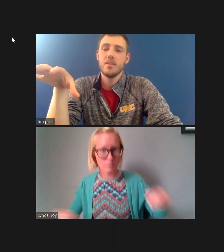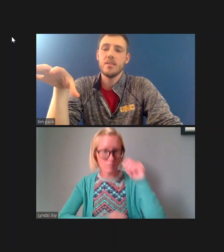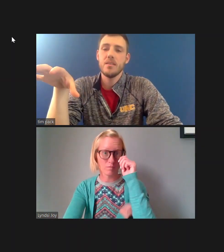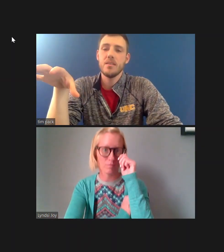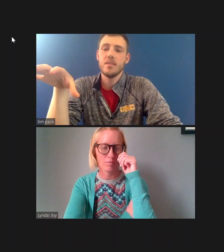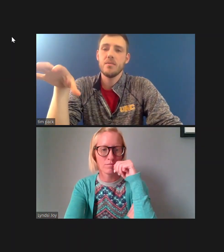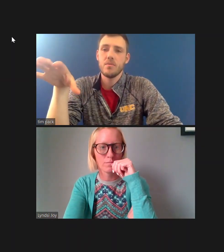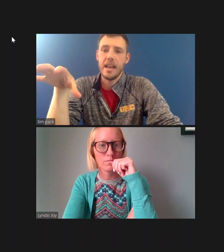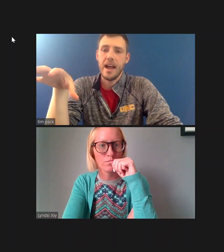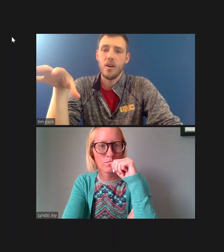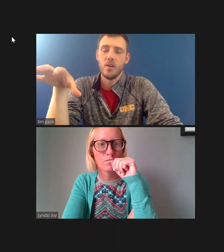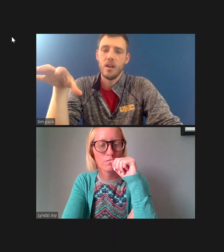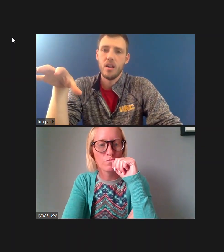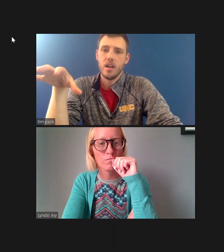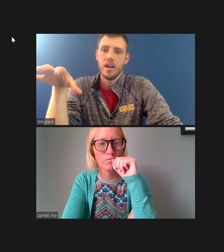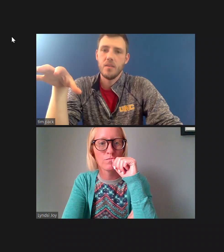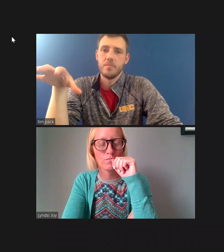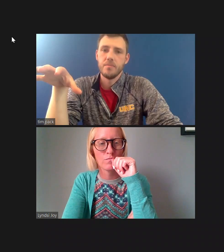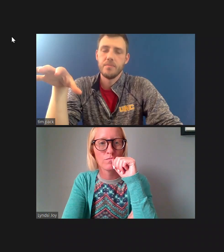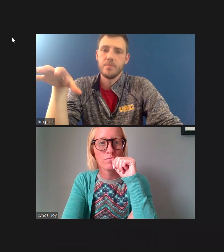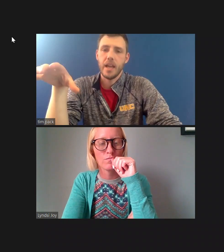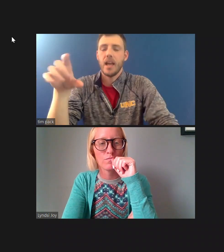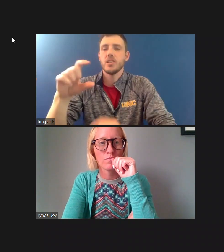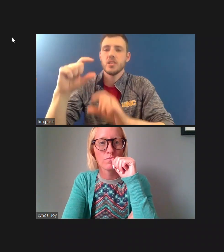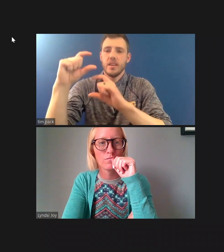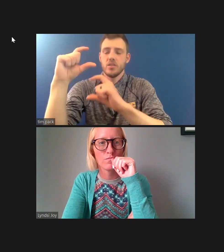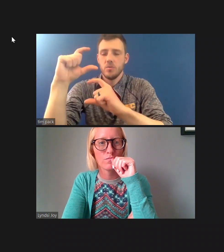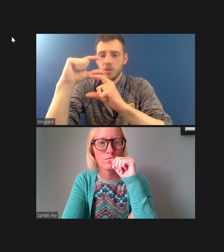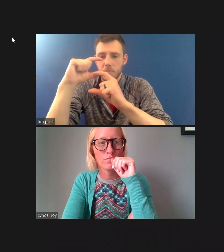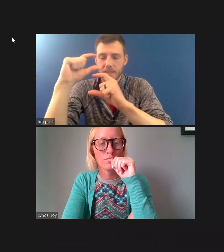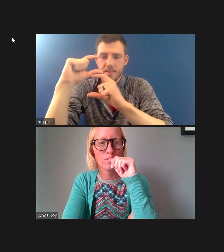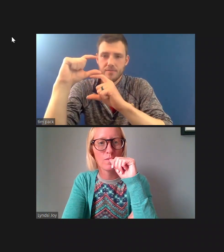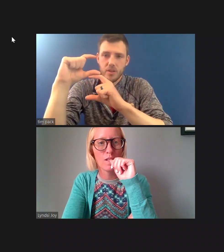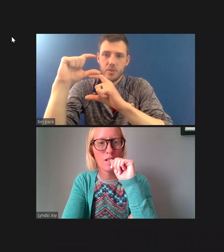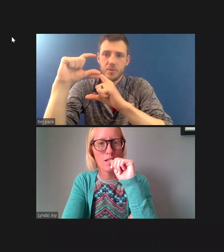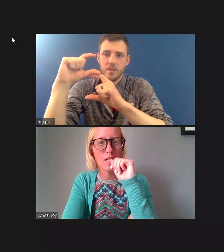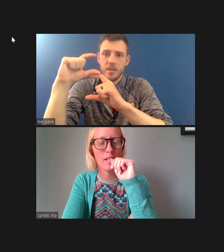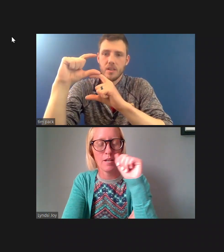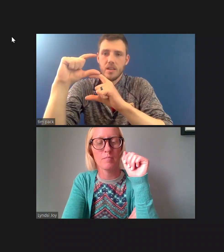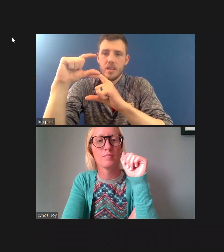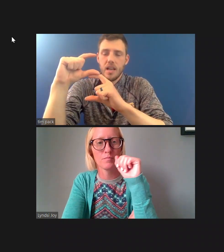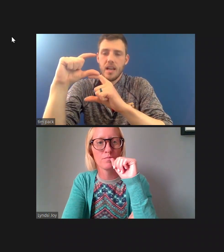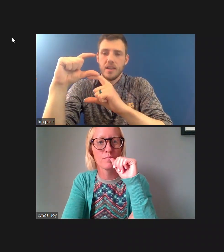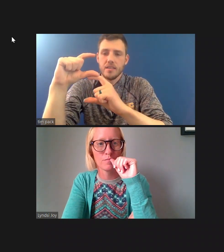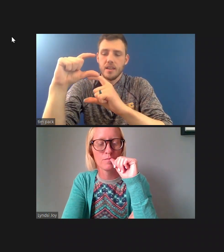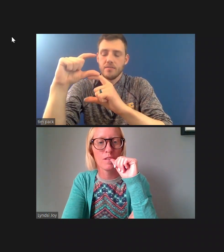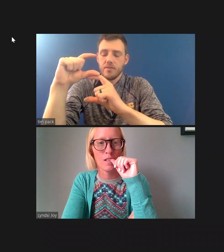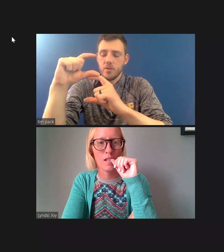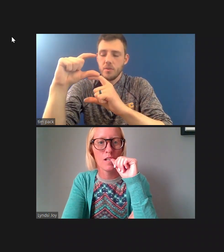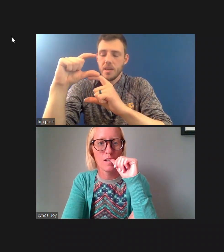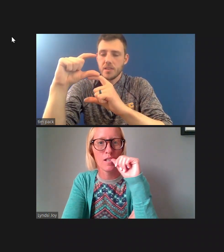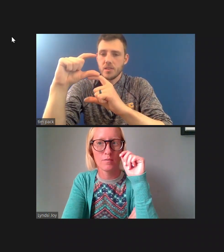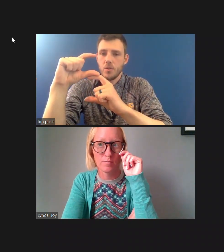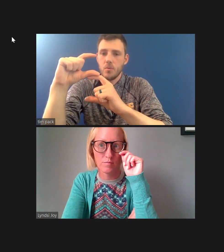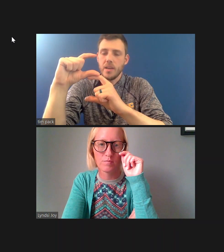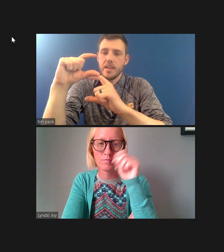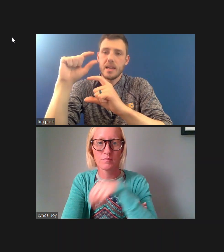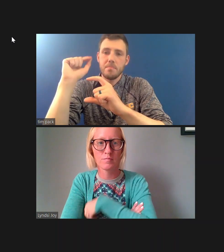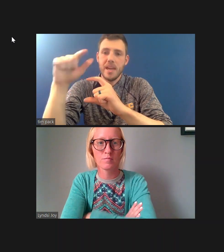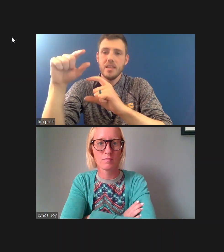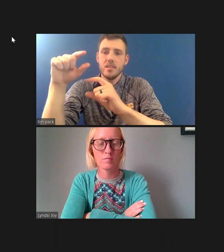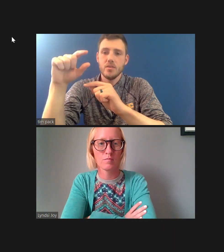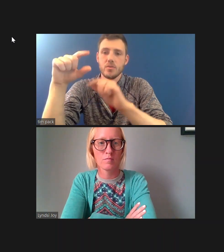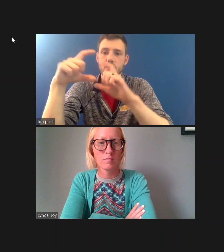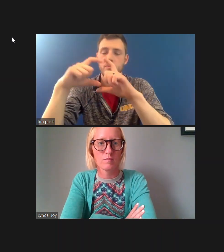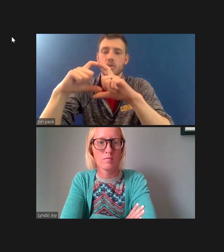me right now, like I just had the 2 little bits for you, Yep. And for you and me. So what it is,